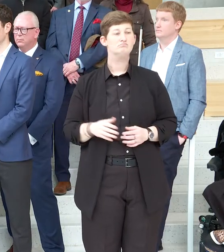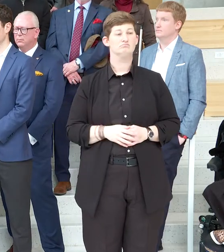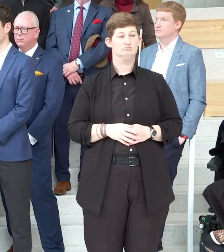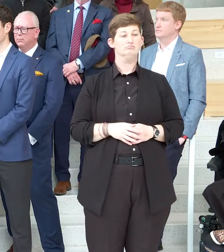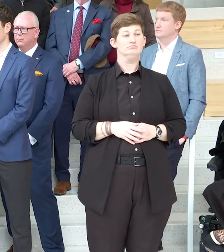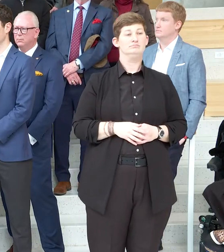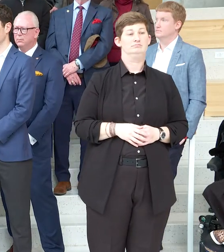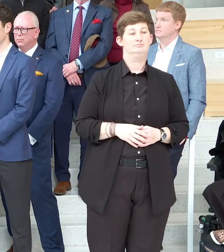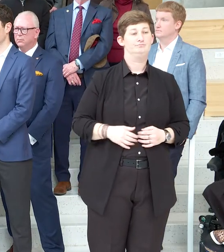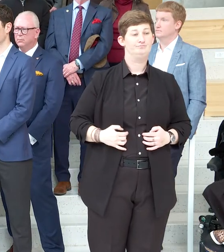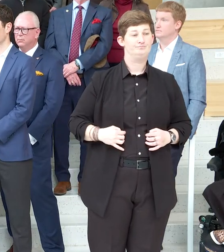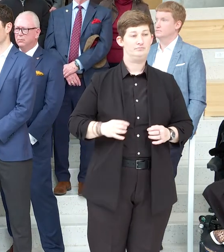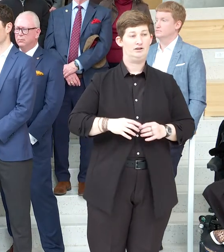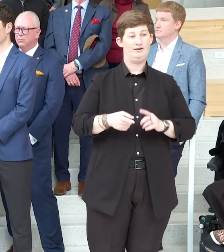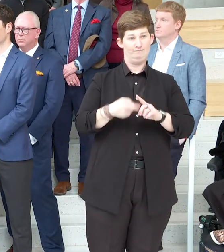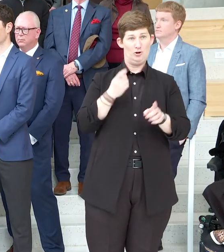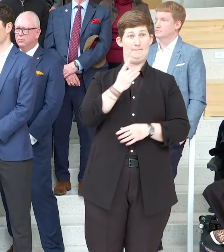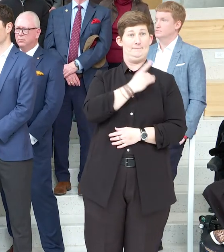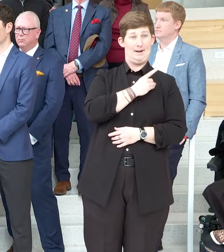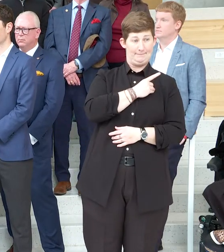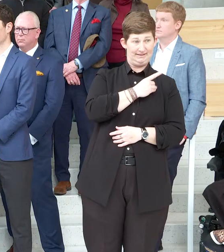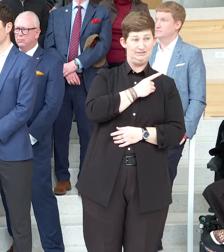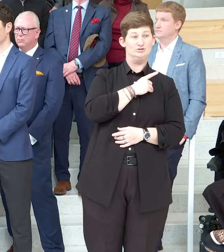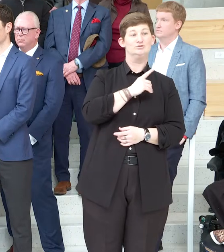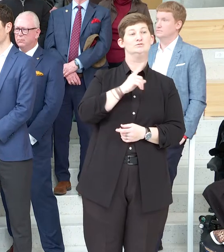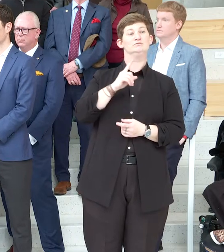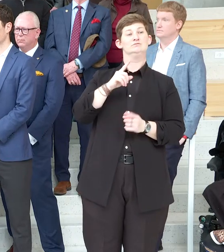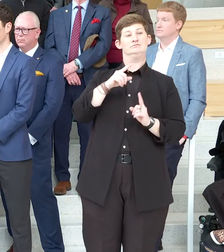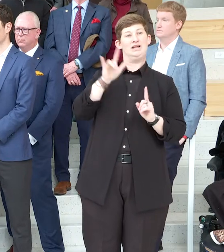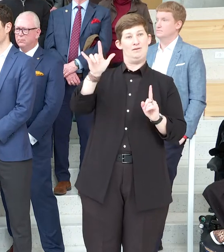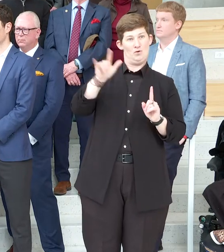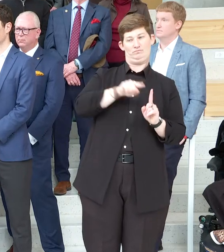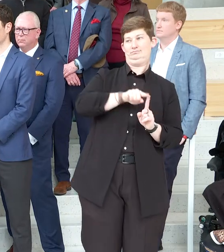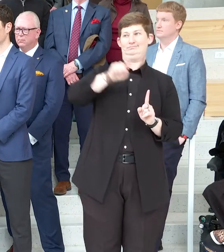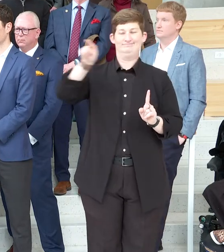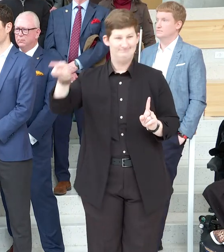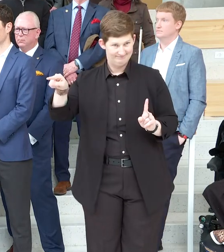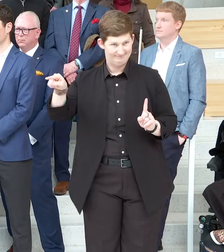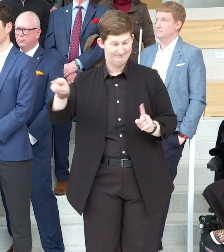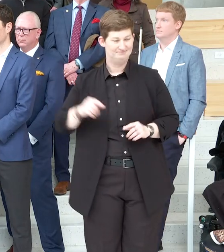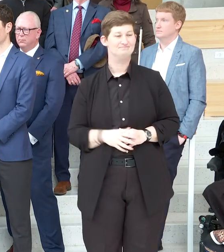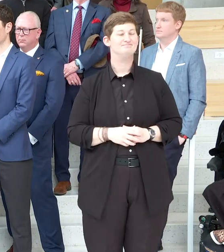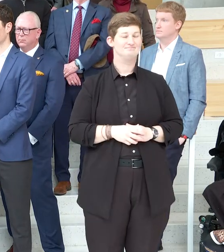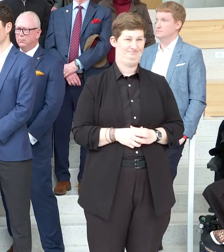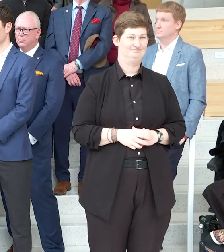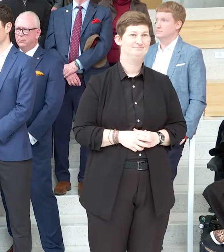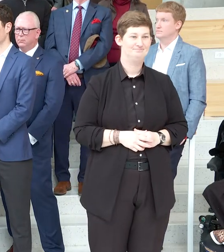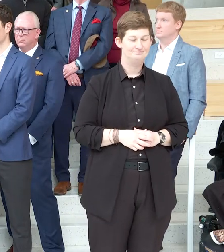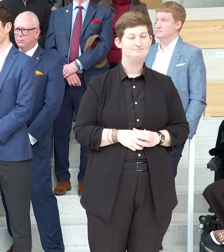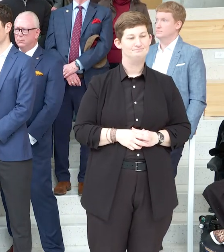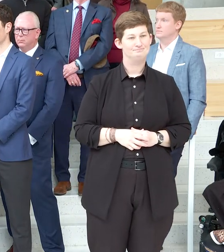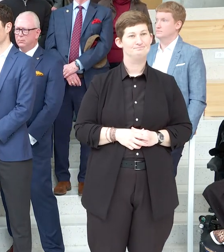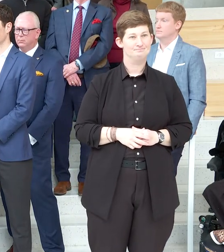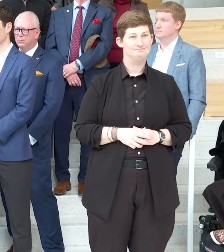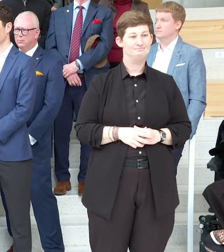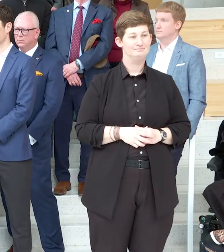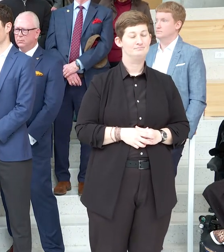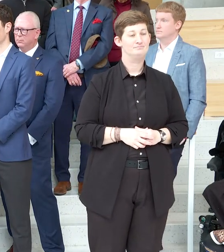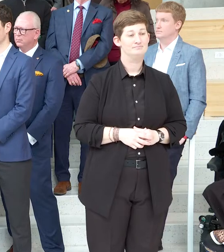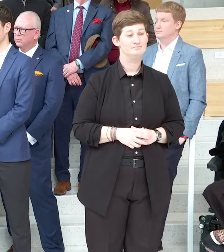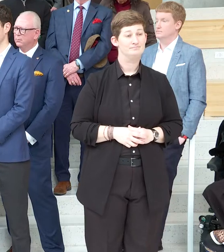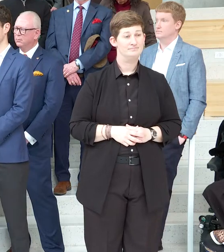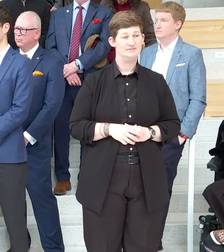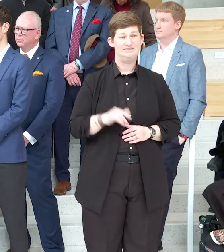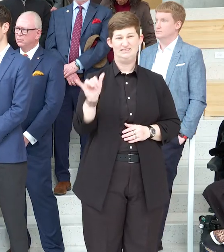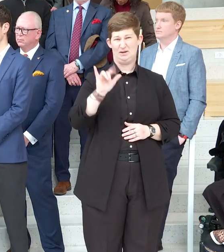226,671 of their total trips to MSP originated in the fine city of Minneapolis. And Lyft reported